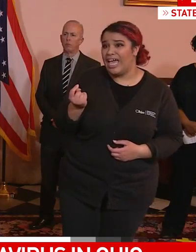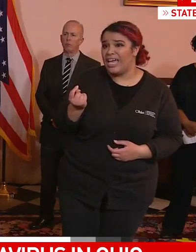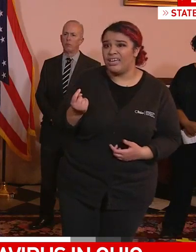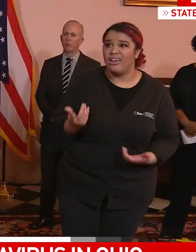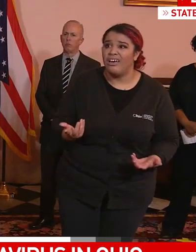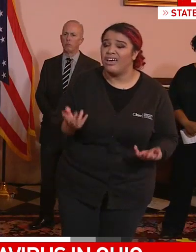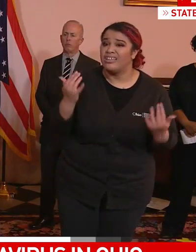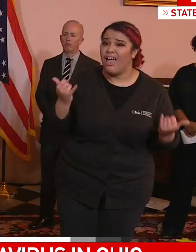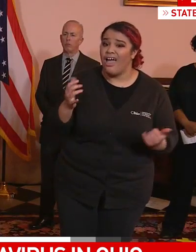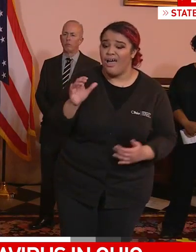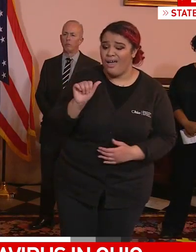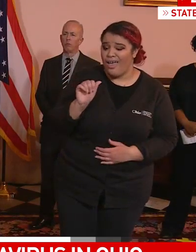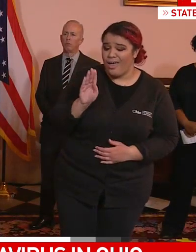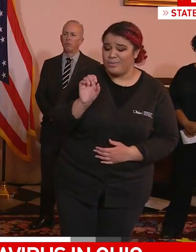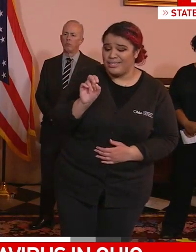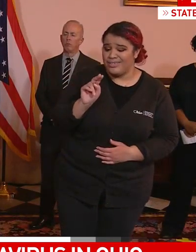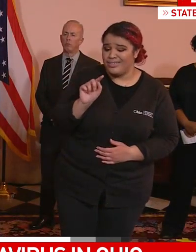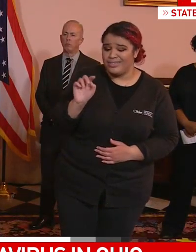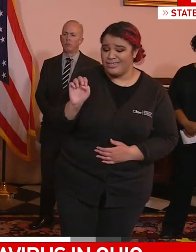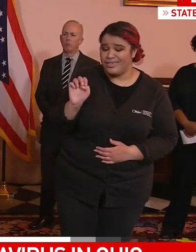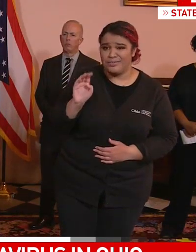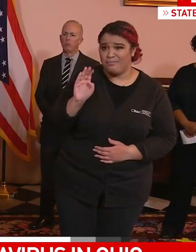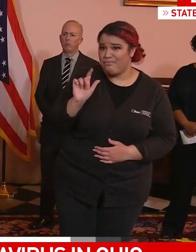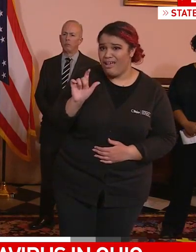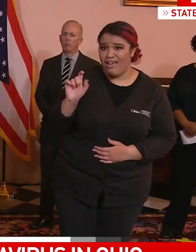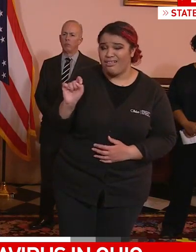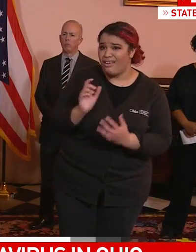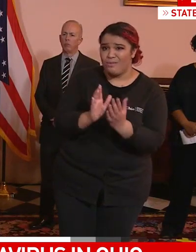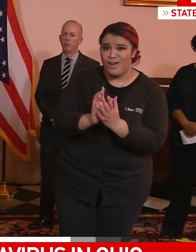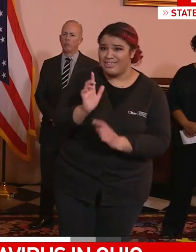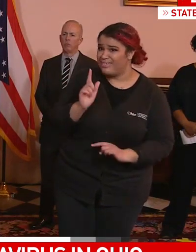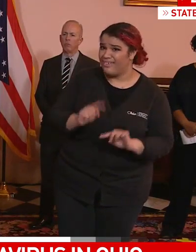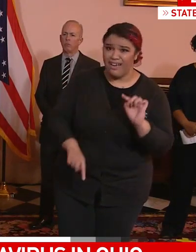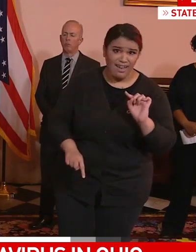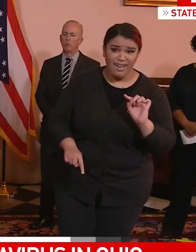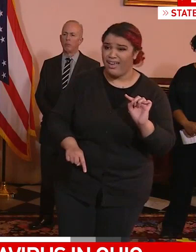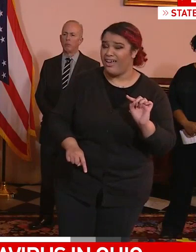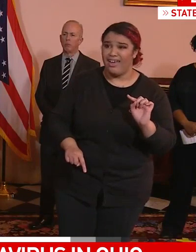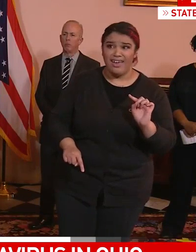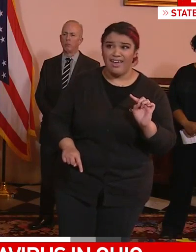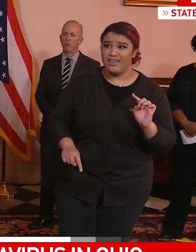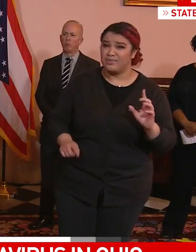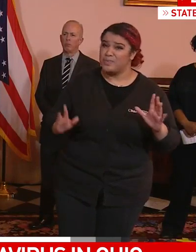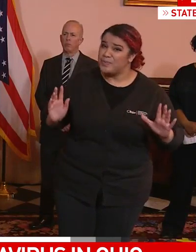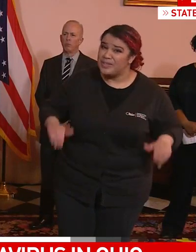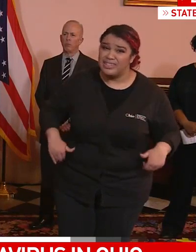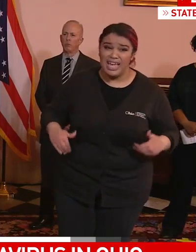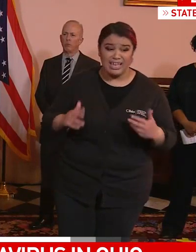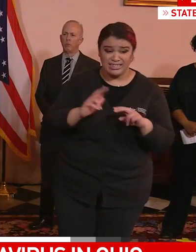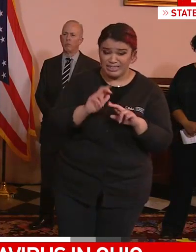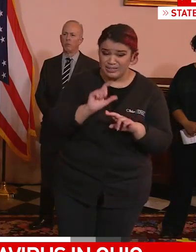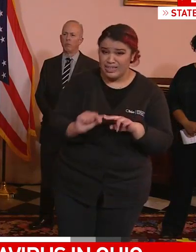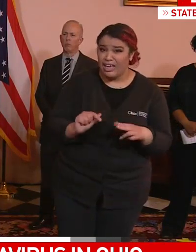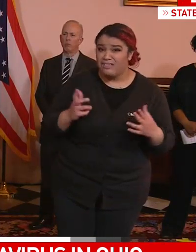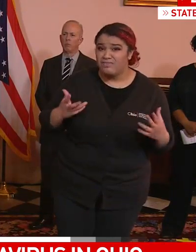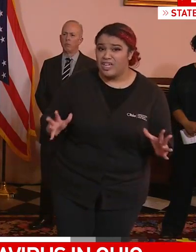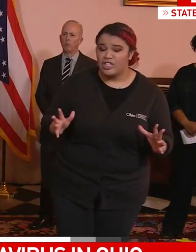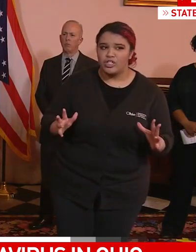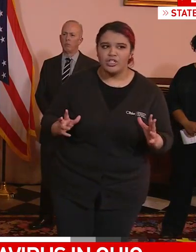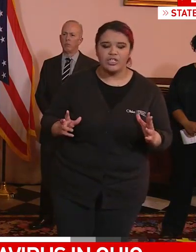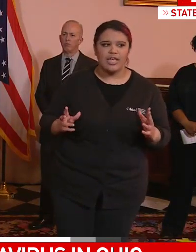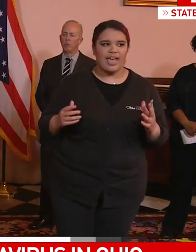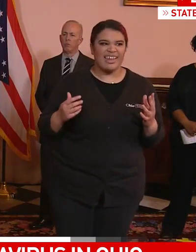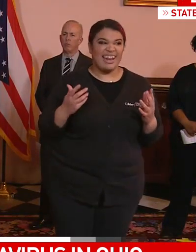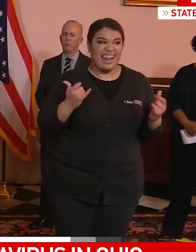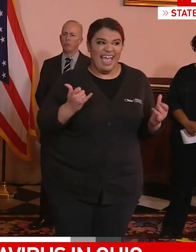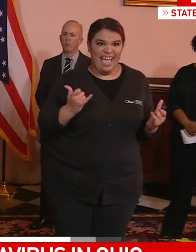absentee ballot. And people were saying it was just starting to sink into some people with all the things that's swirling